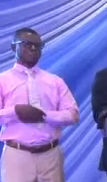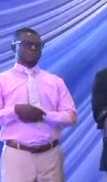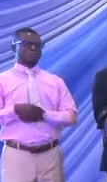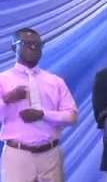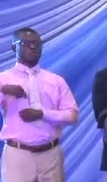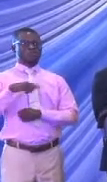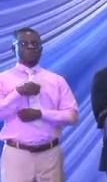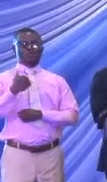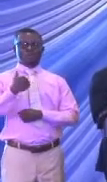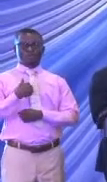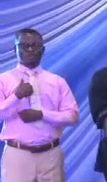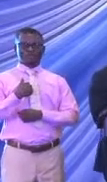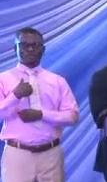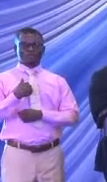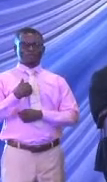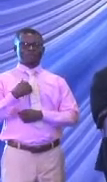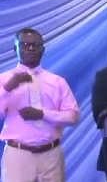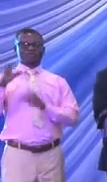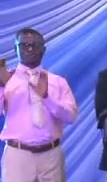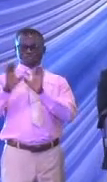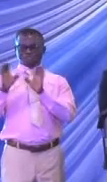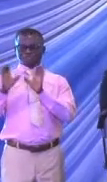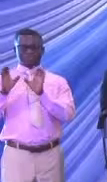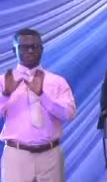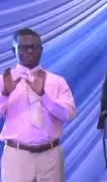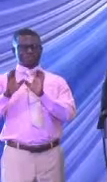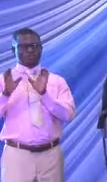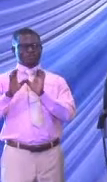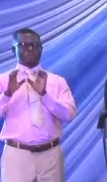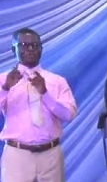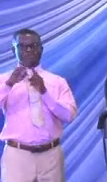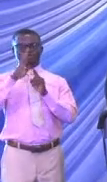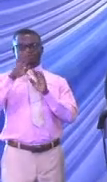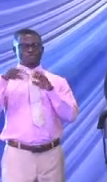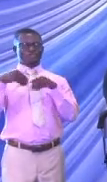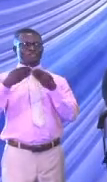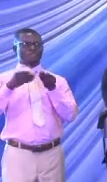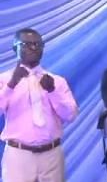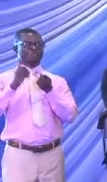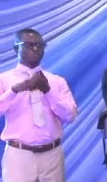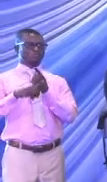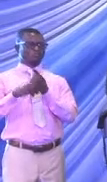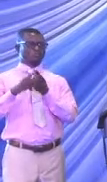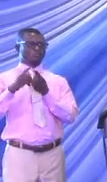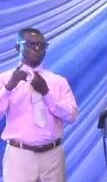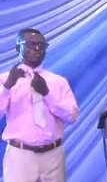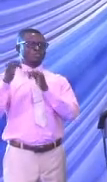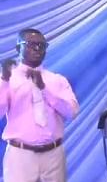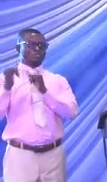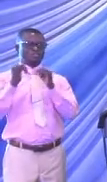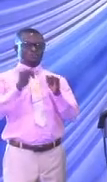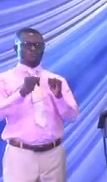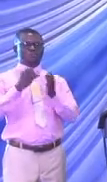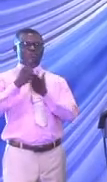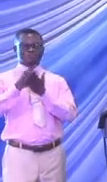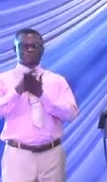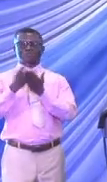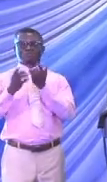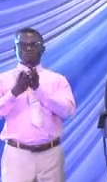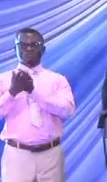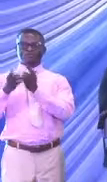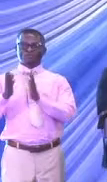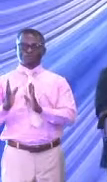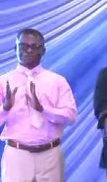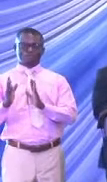We have certificates to be given to individual debaters.